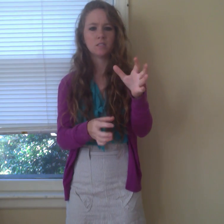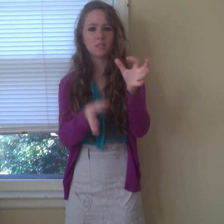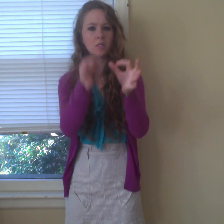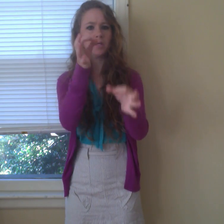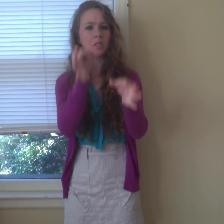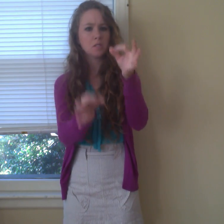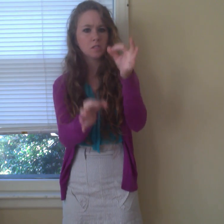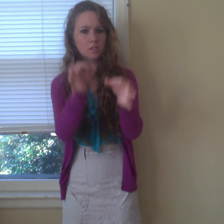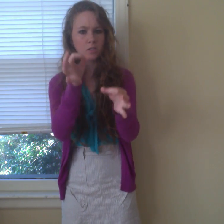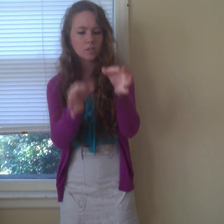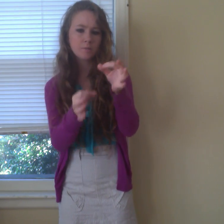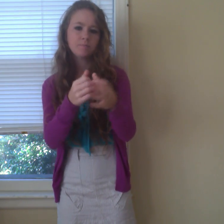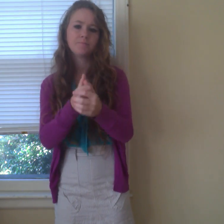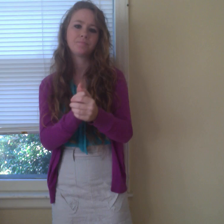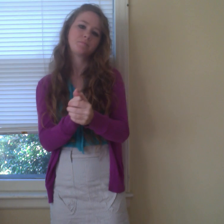the essence of a republic.